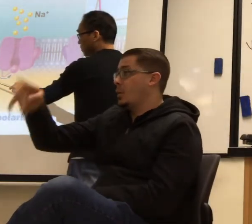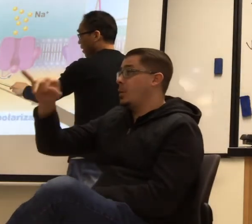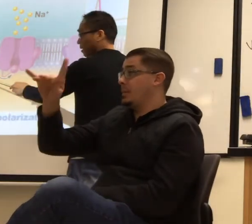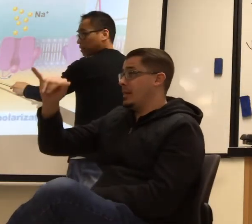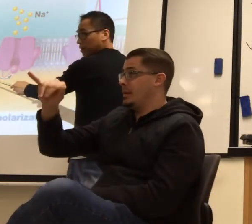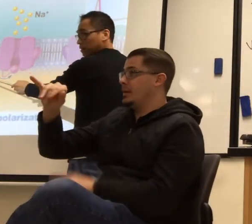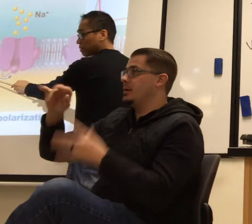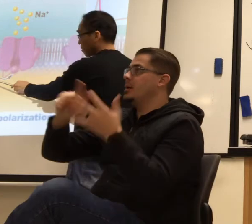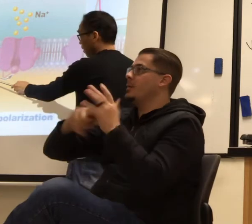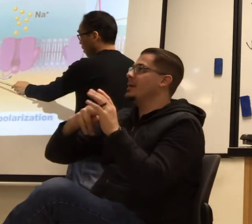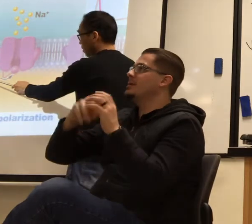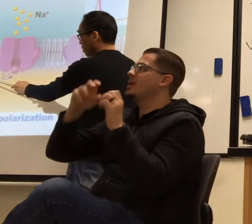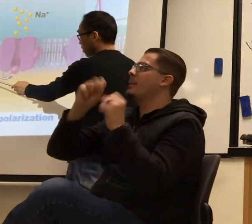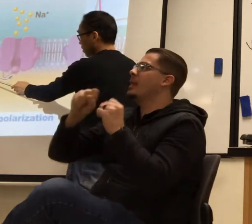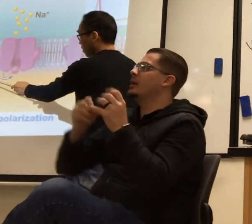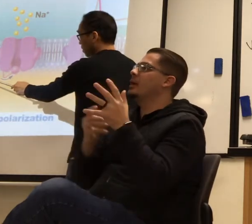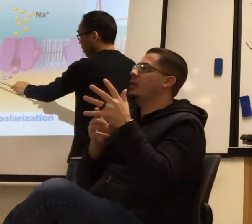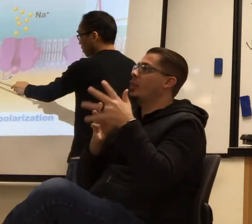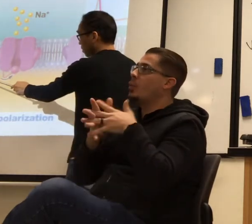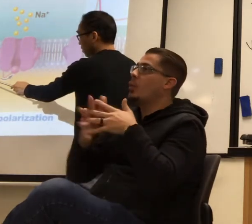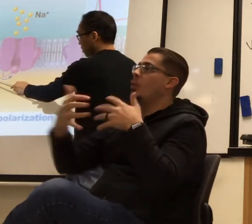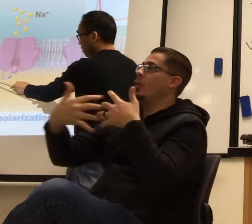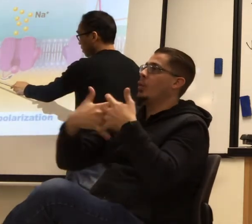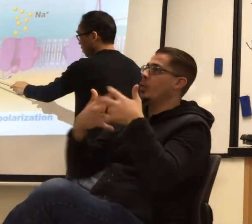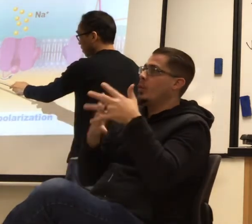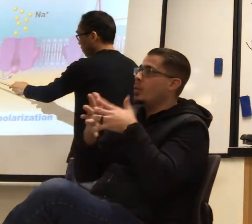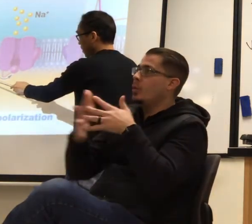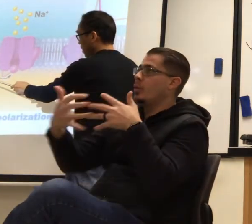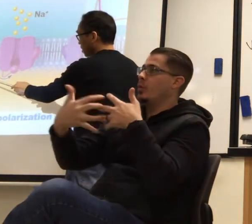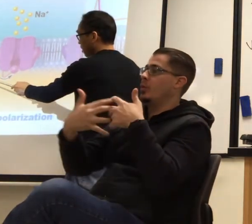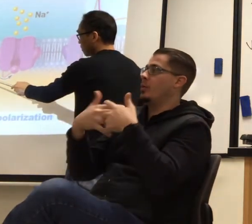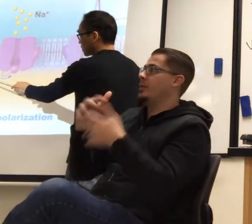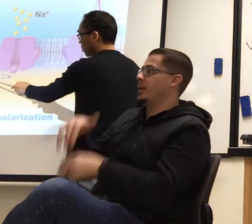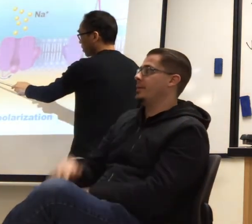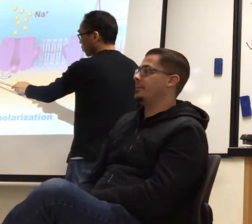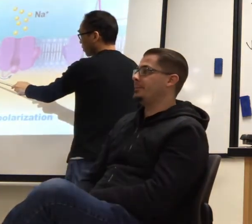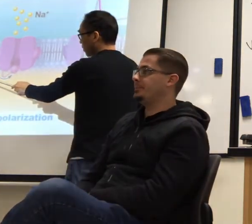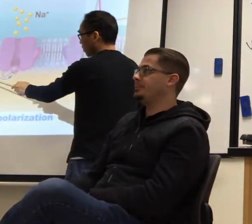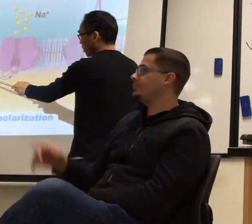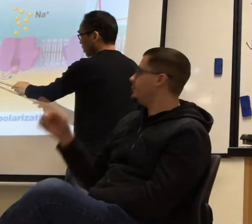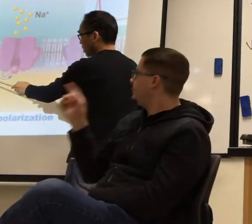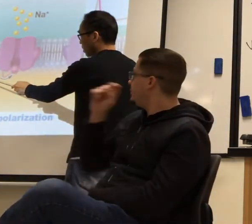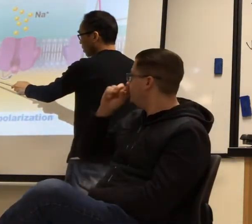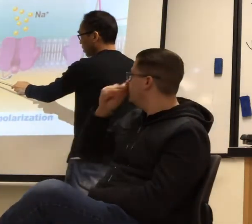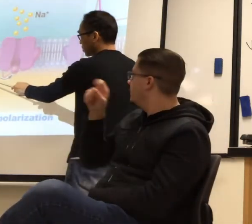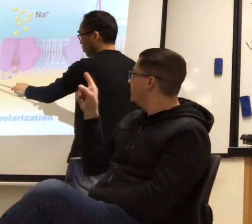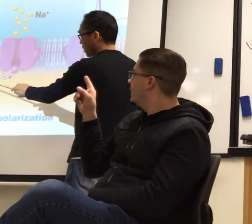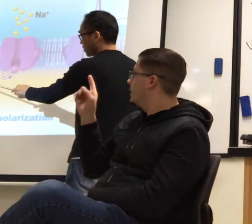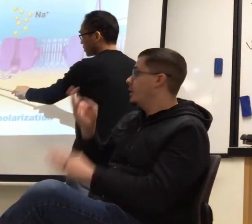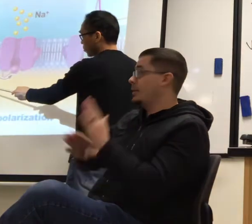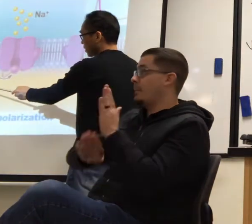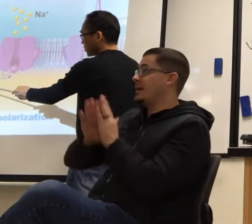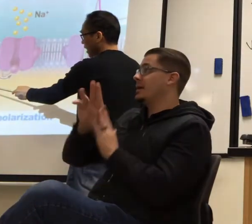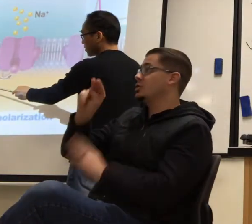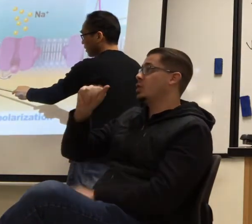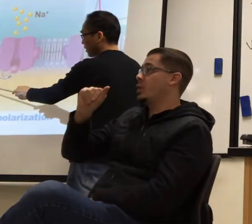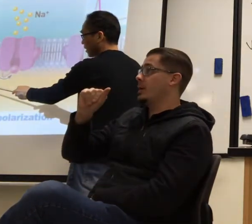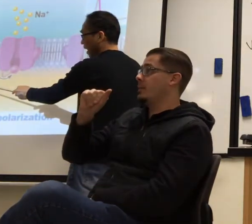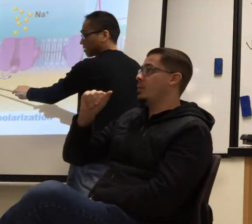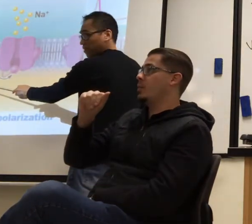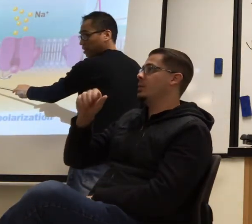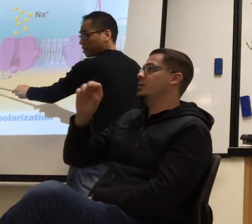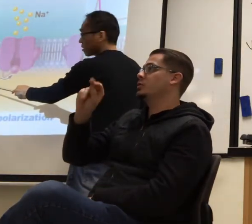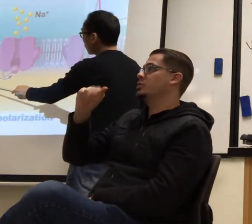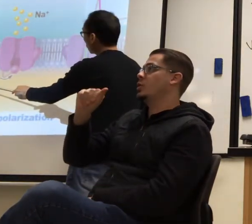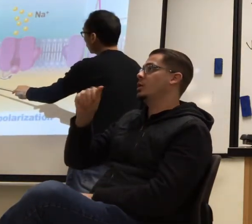it's at its peak. Okay. The peak of sodium permeability is when the sodium channels have